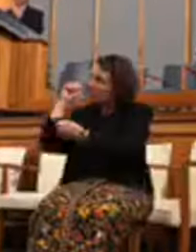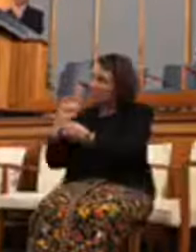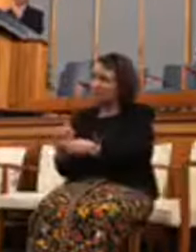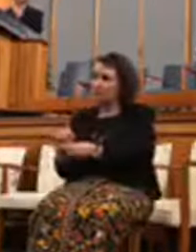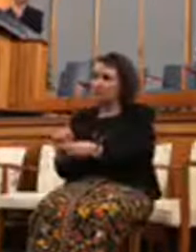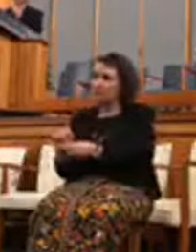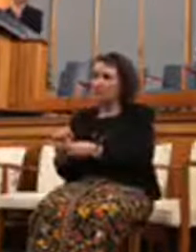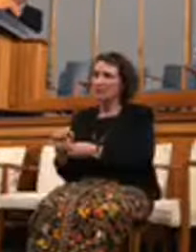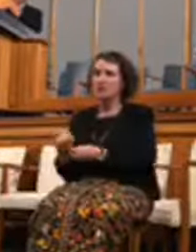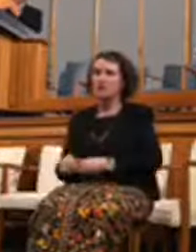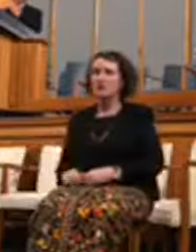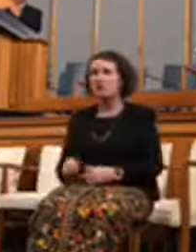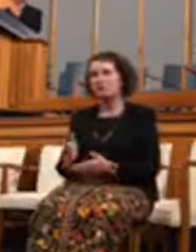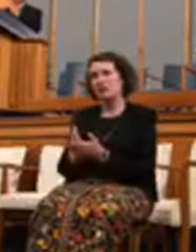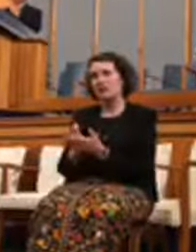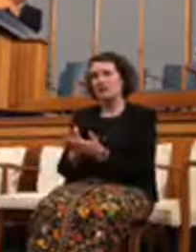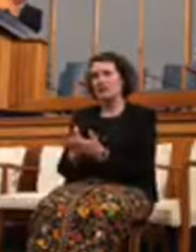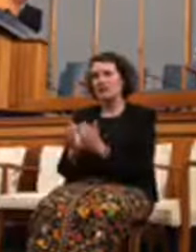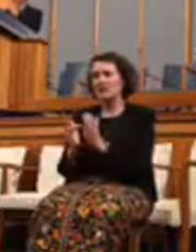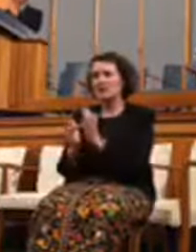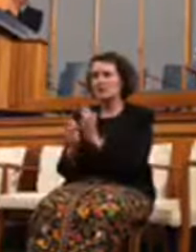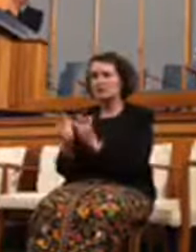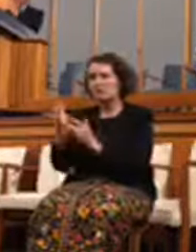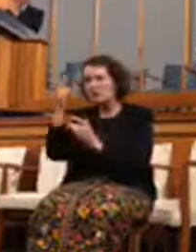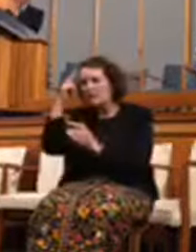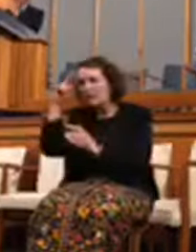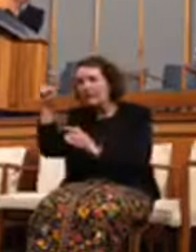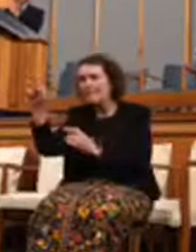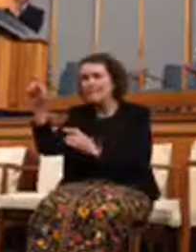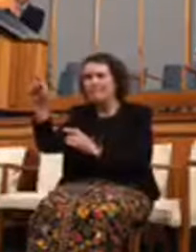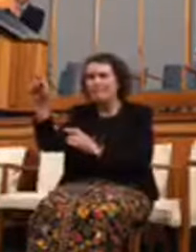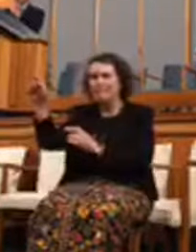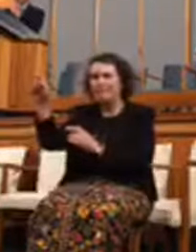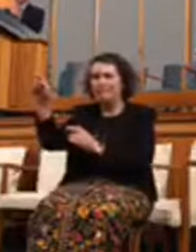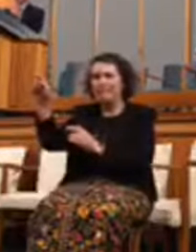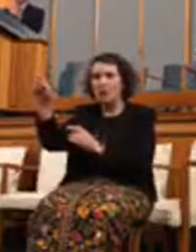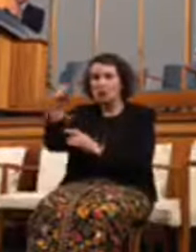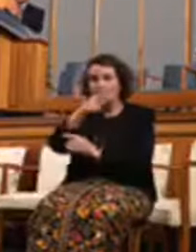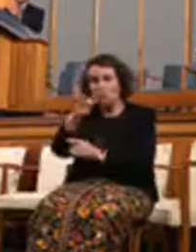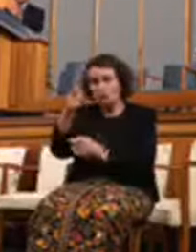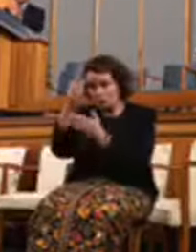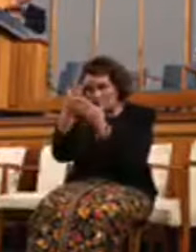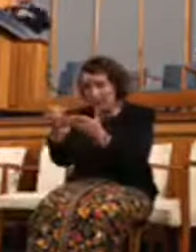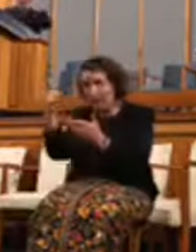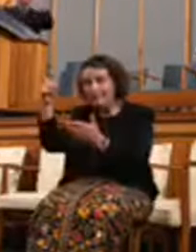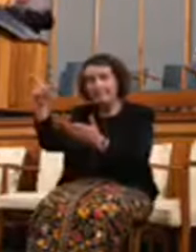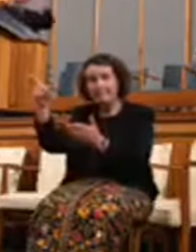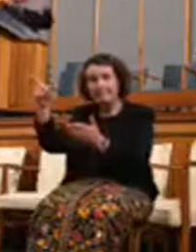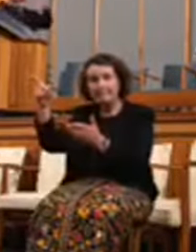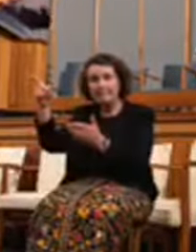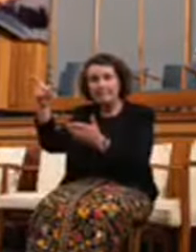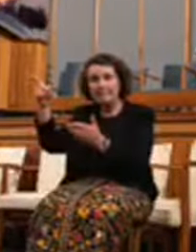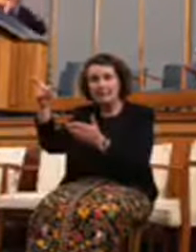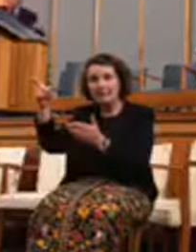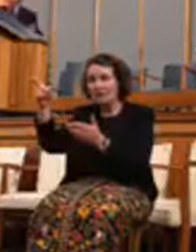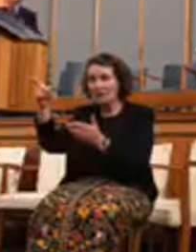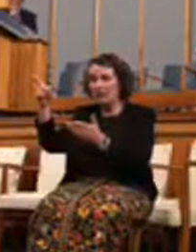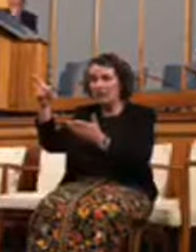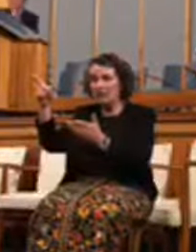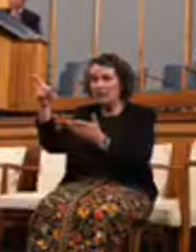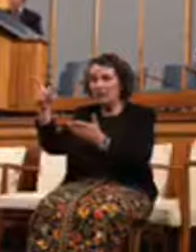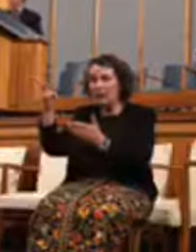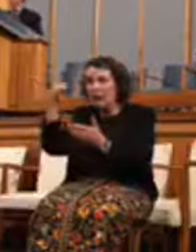the name of the Lord Jesus Christ is pronounced, you know, if we were really godly people, what should we be doing? We should be falling on our